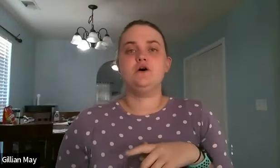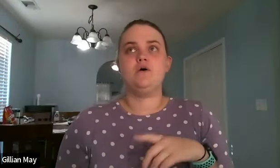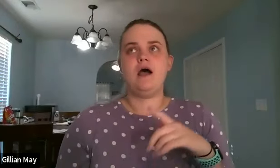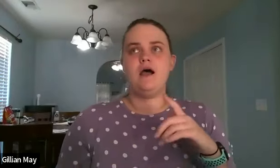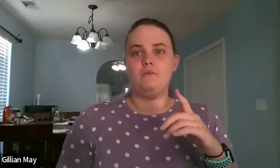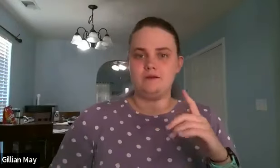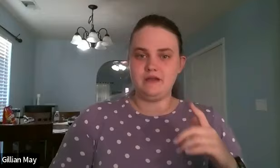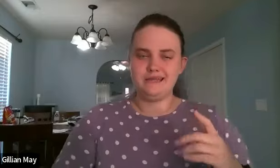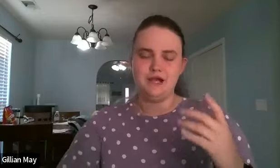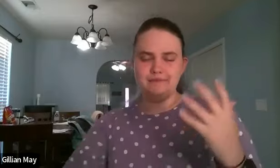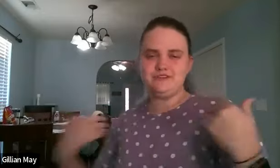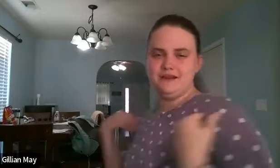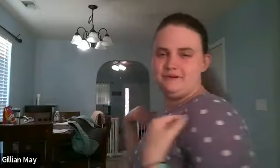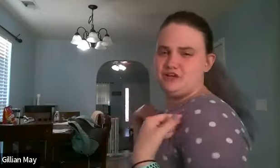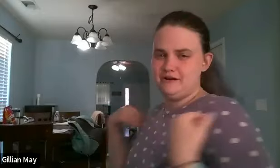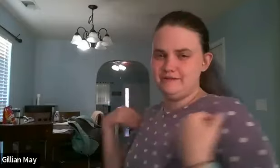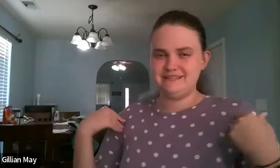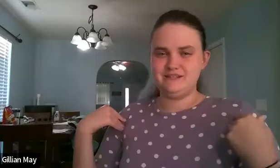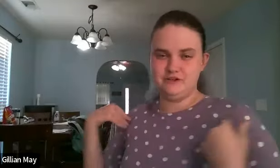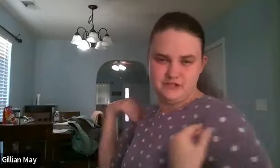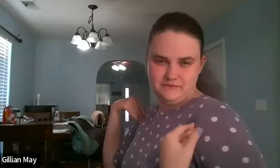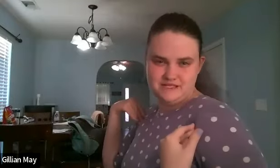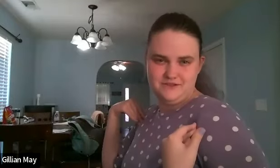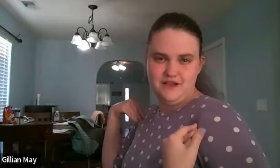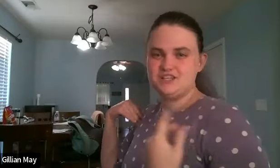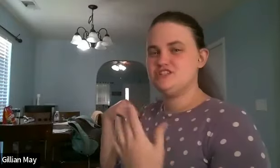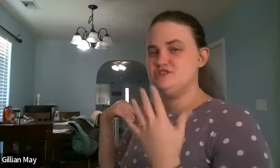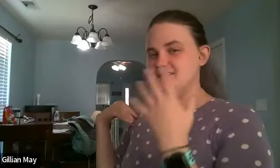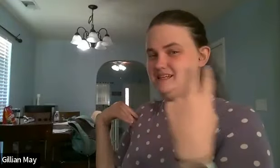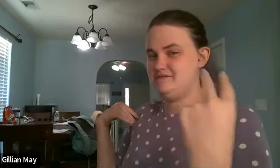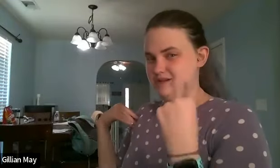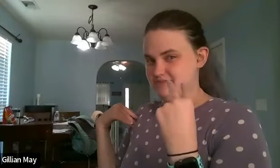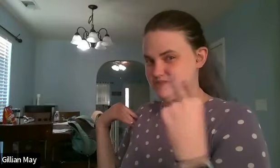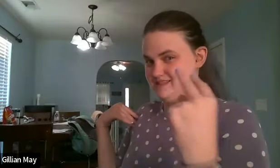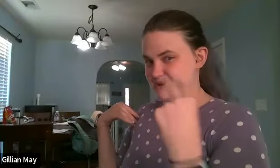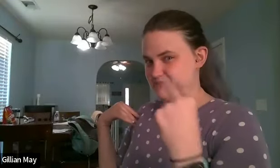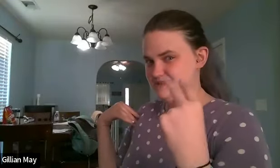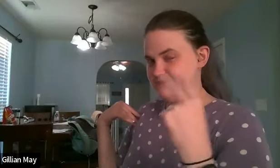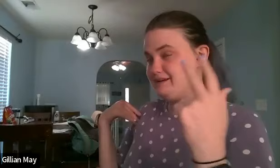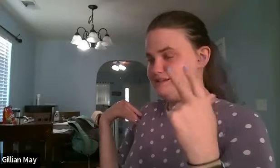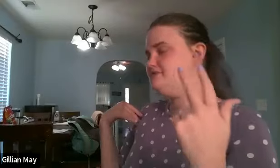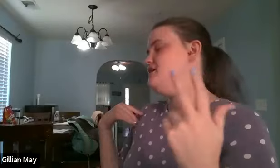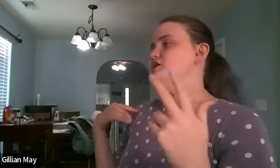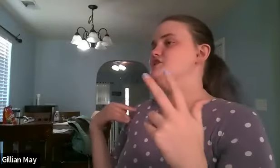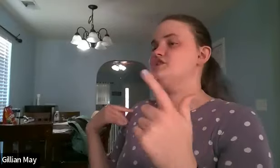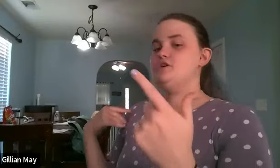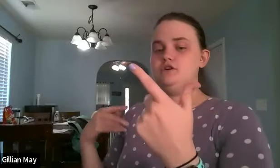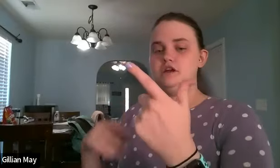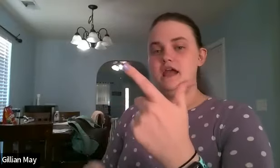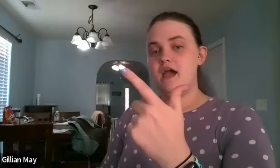So I'm sorry, I know I turn myself a lot. It's just so you can see it from the side perspective. So you're gonna